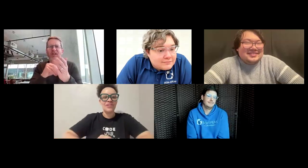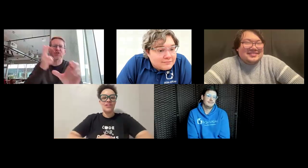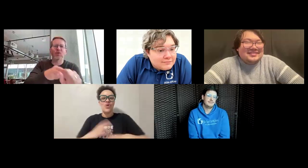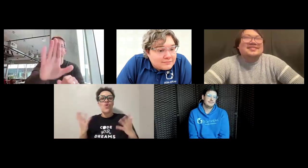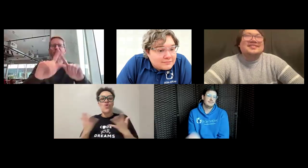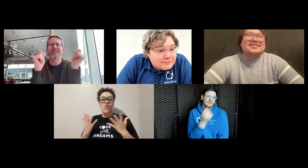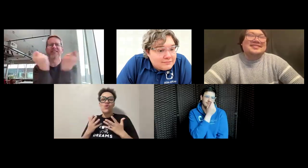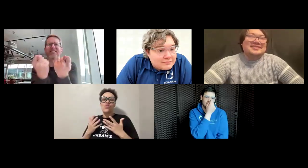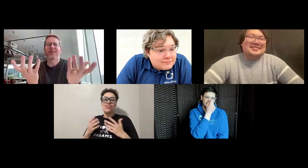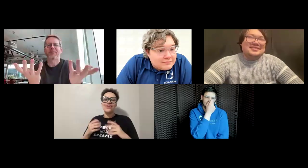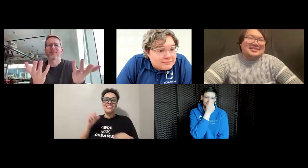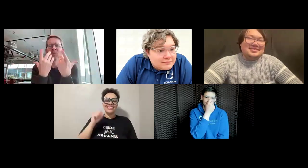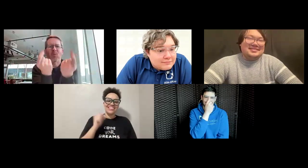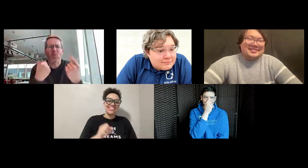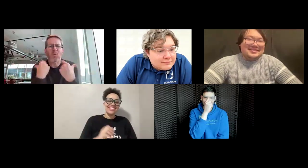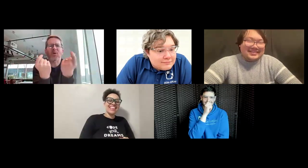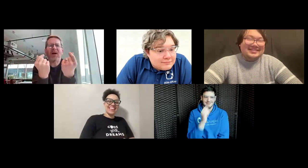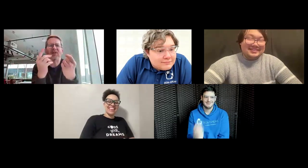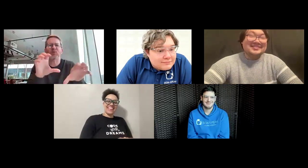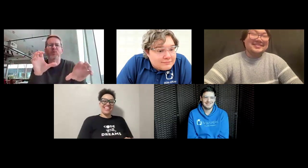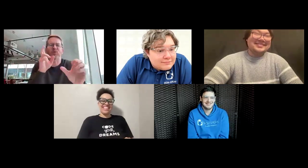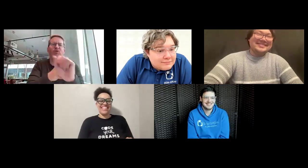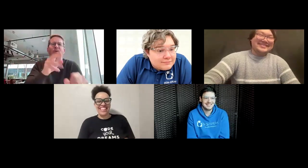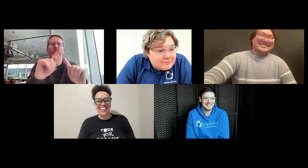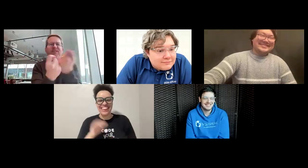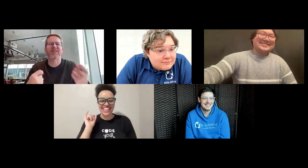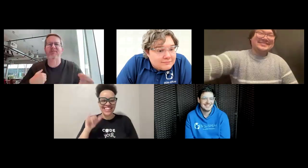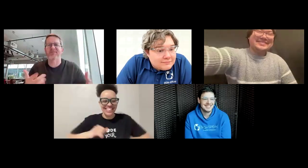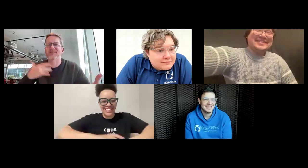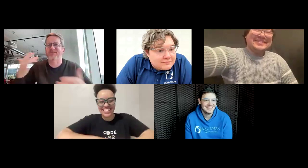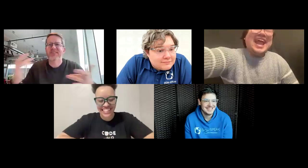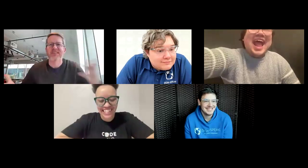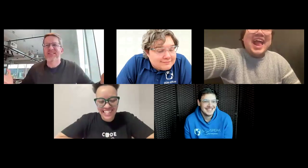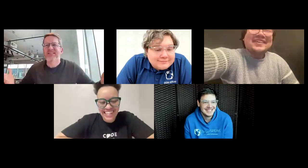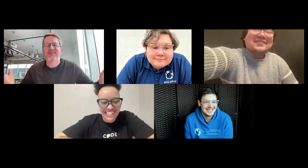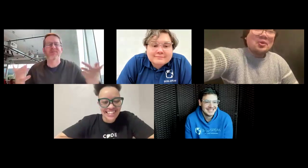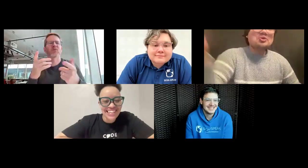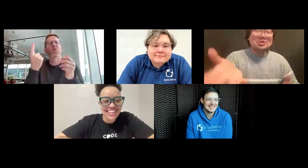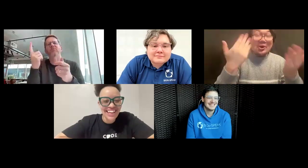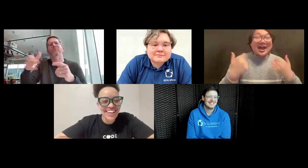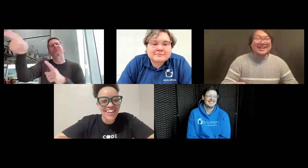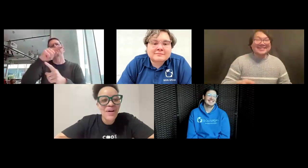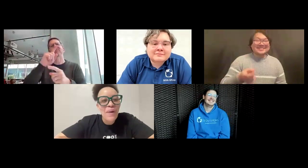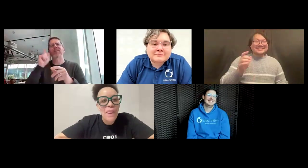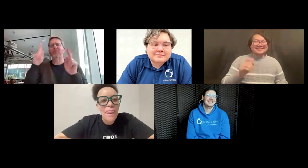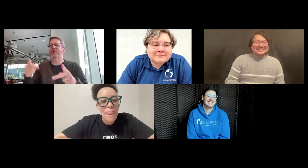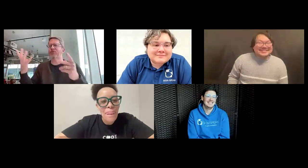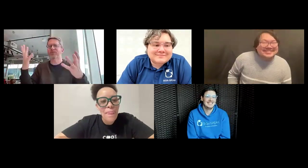How do I learn to join your team and stuff like that? When what you're doing, like maybe I'm like thrilled about it right now,